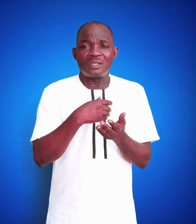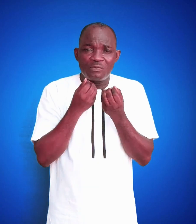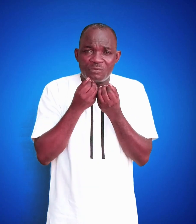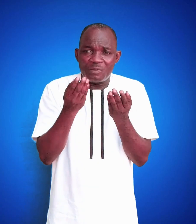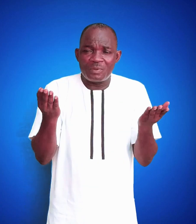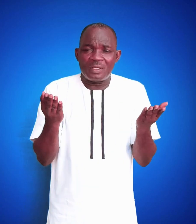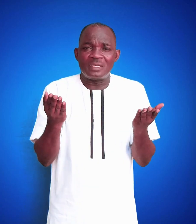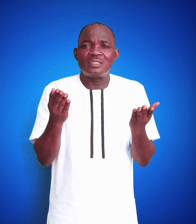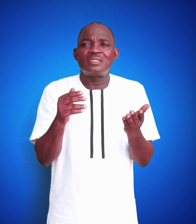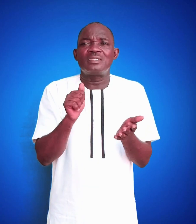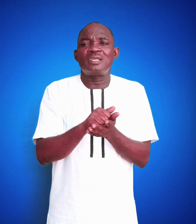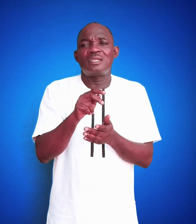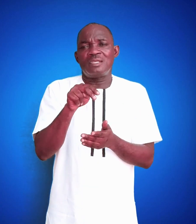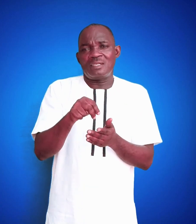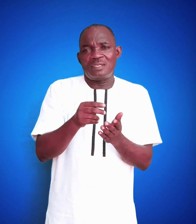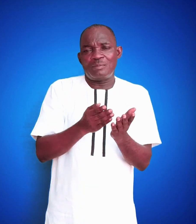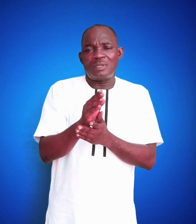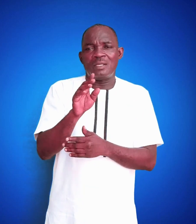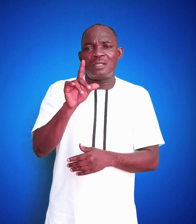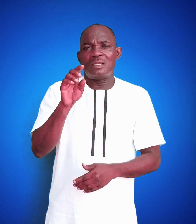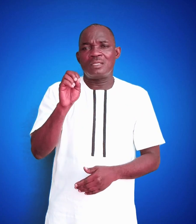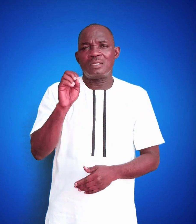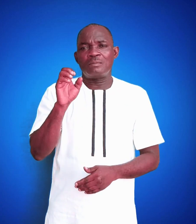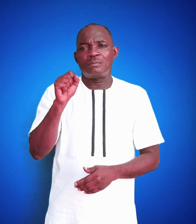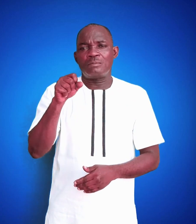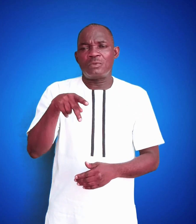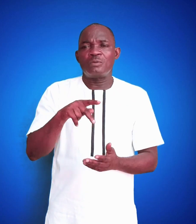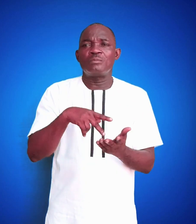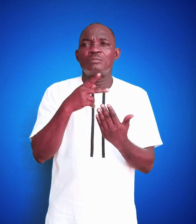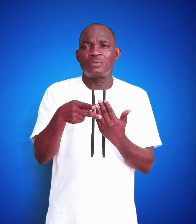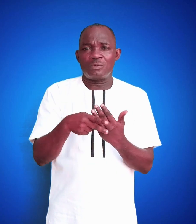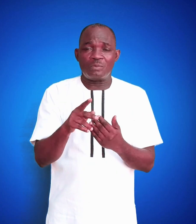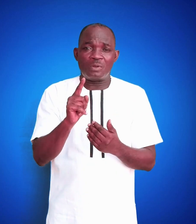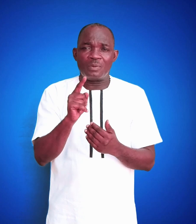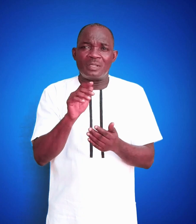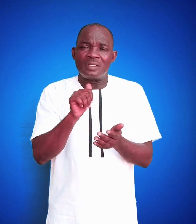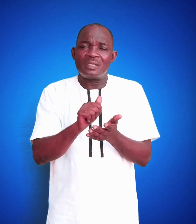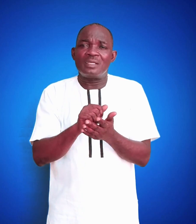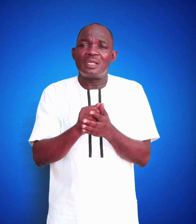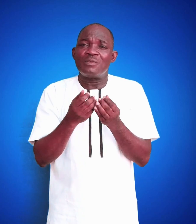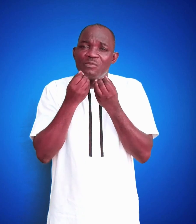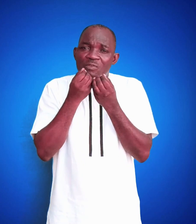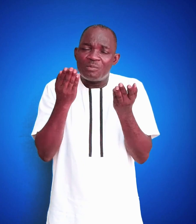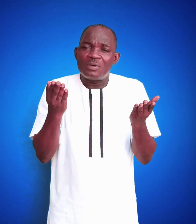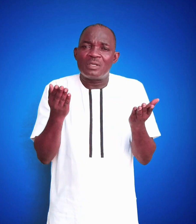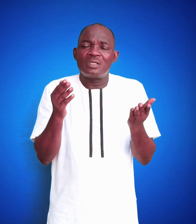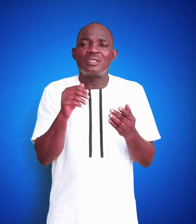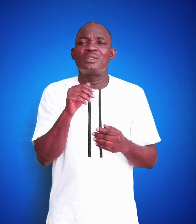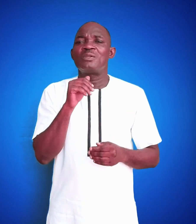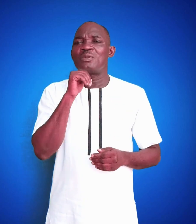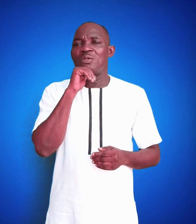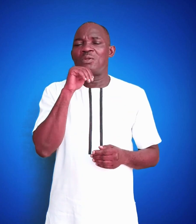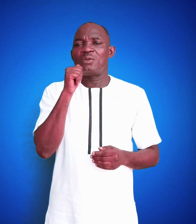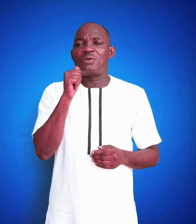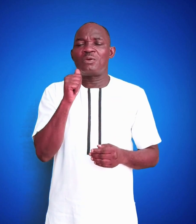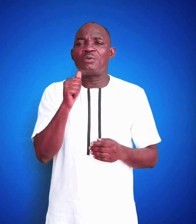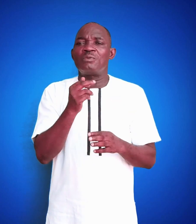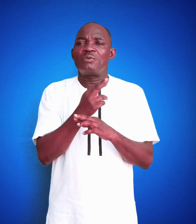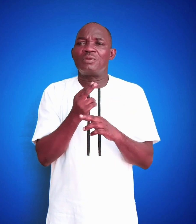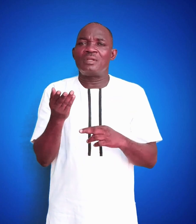data required by the LEAP program where such data is not